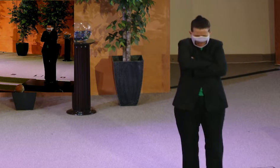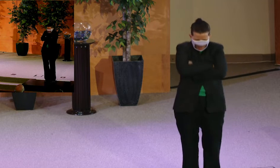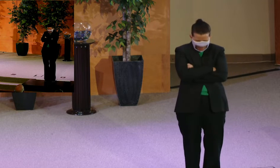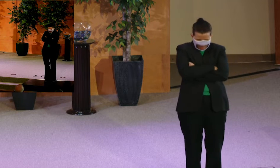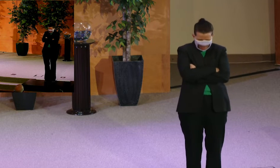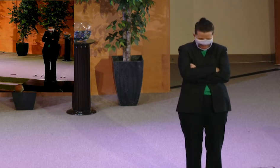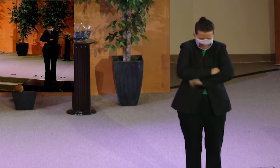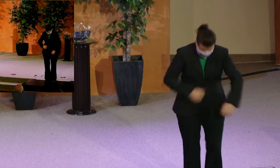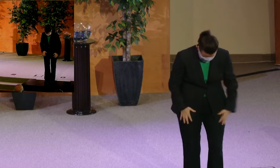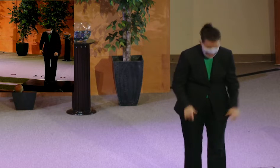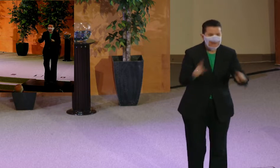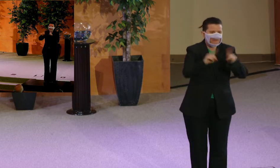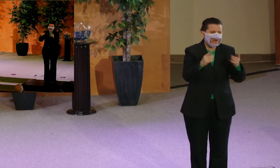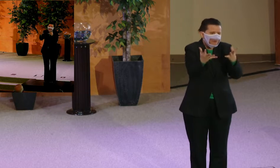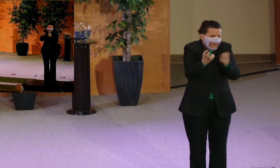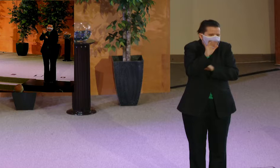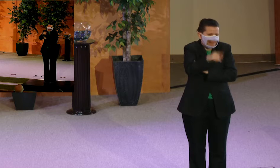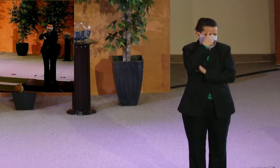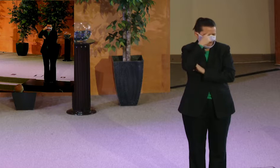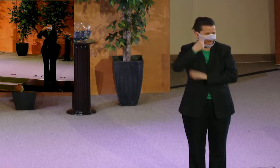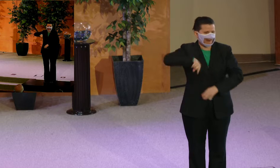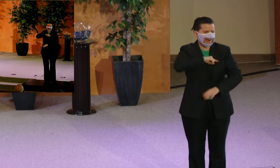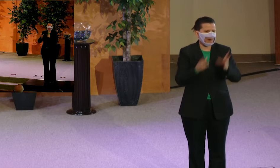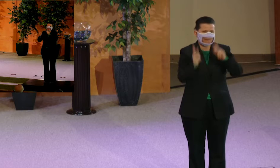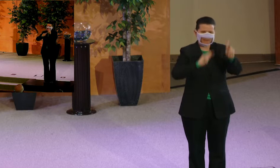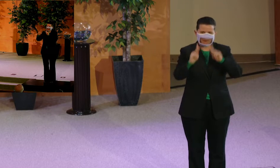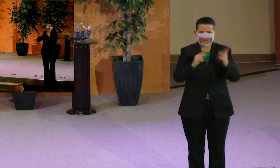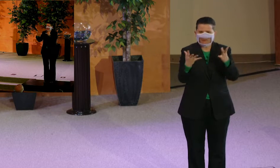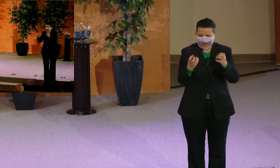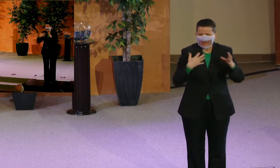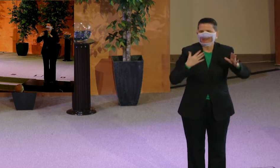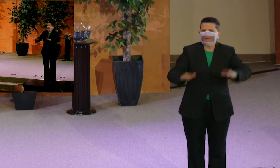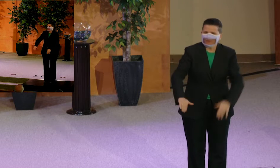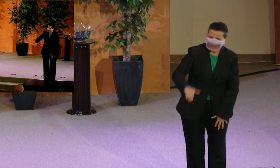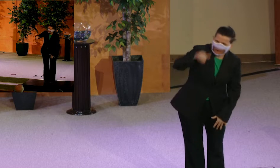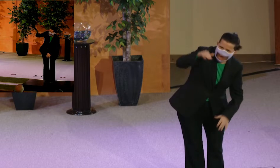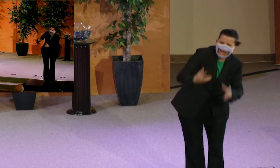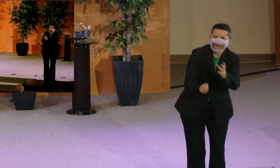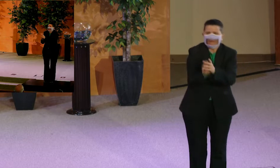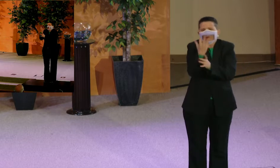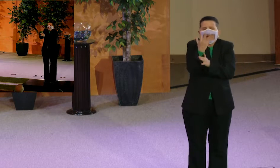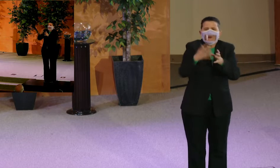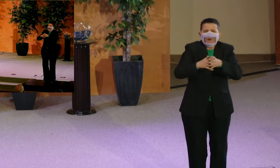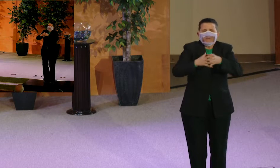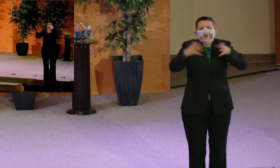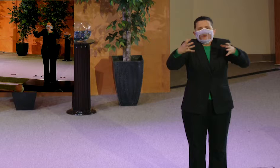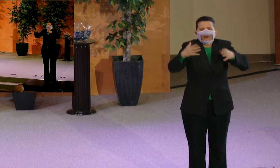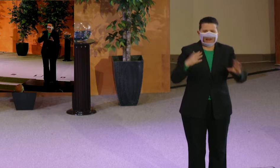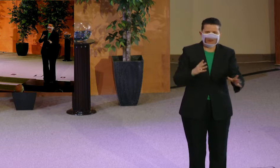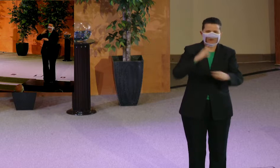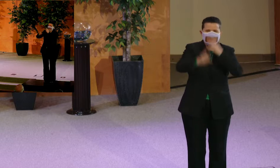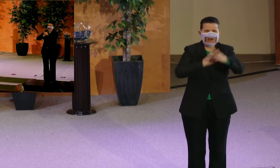But this is what we want for our people, right? We want them to blossom. We want them to grow. We want them to expand and go change the